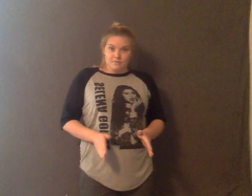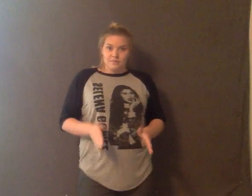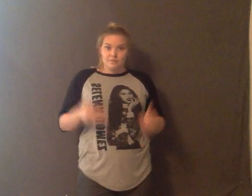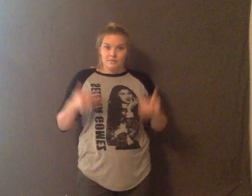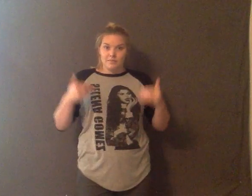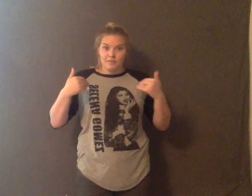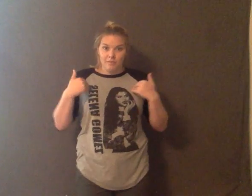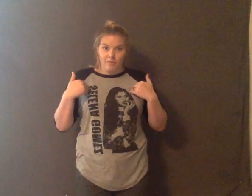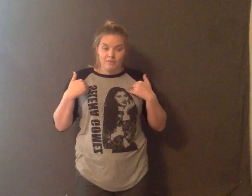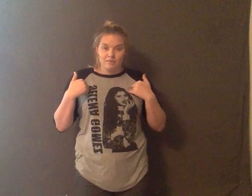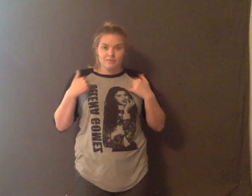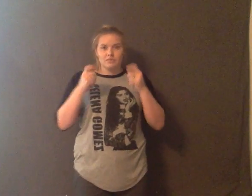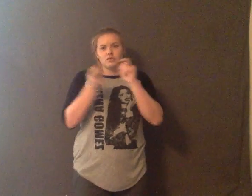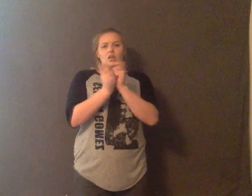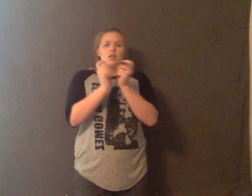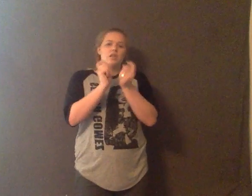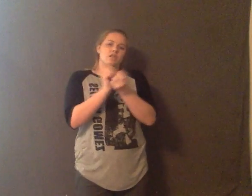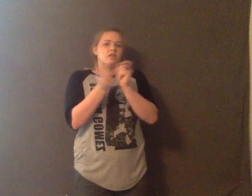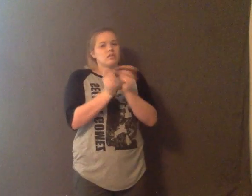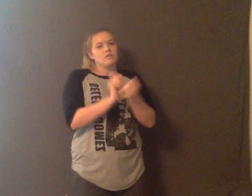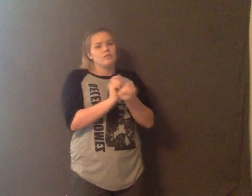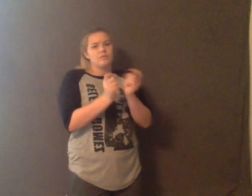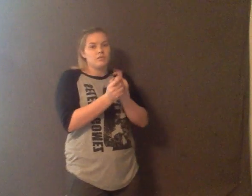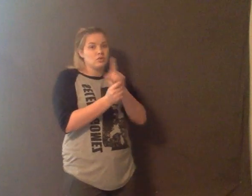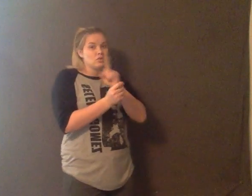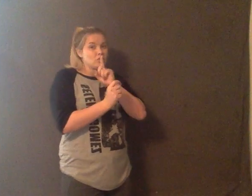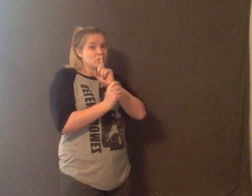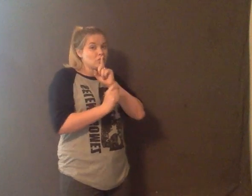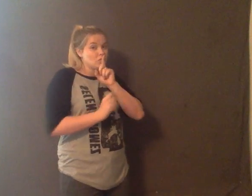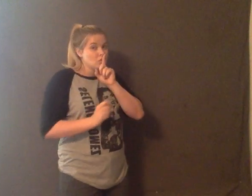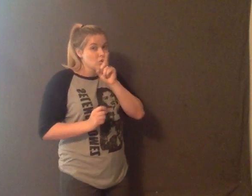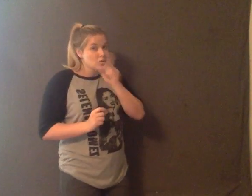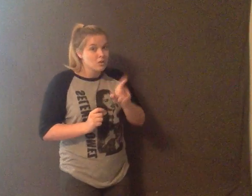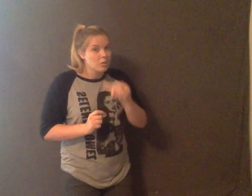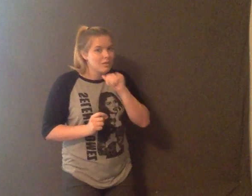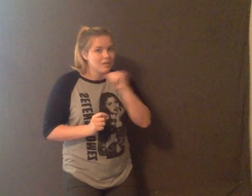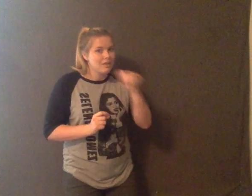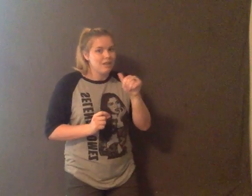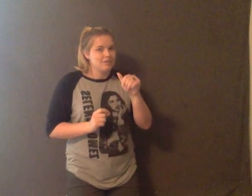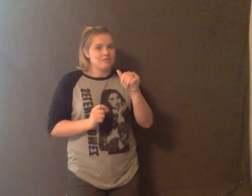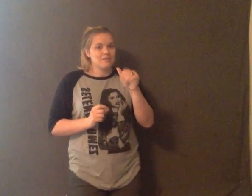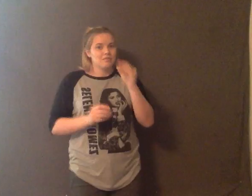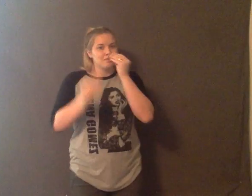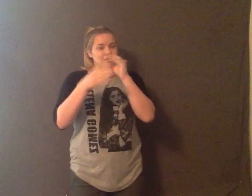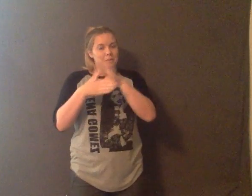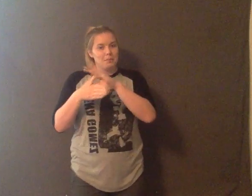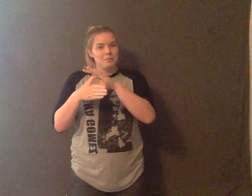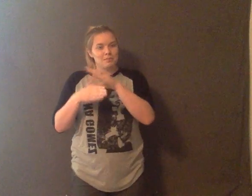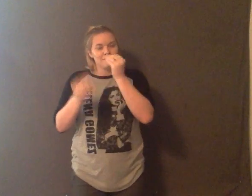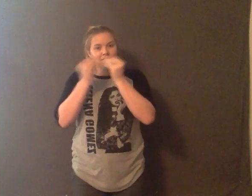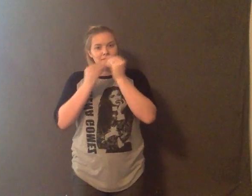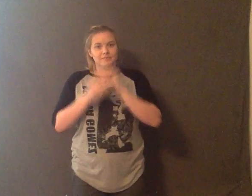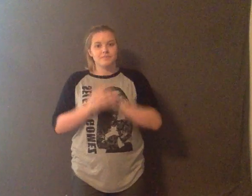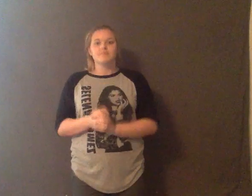anatomy and physiology that you see in the true omnivores, and thus we are not true omnivores. In humans, the canines have become